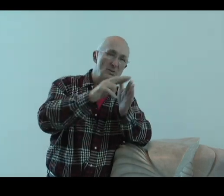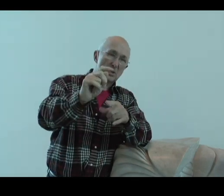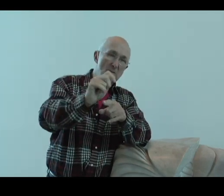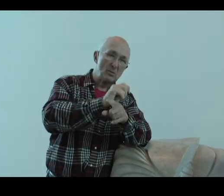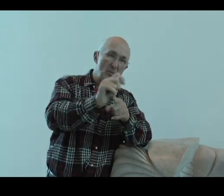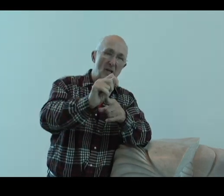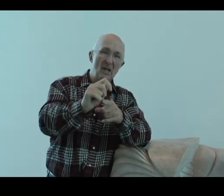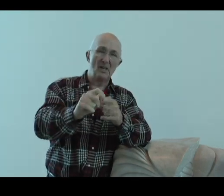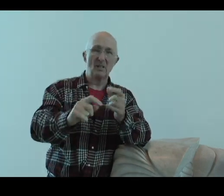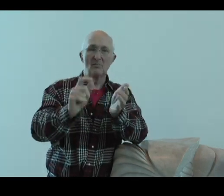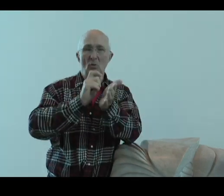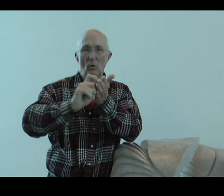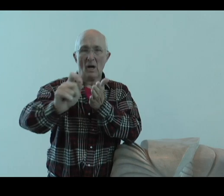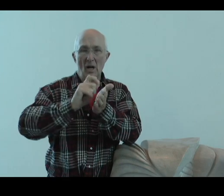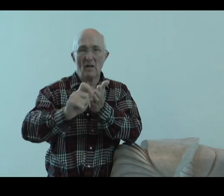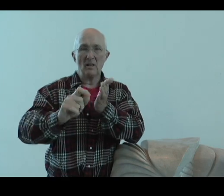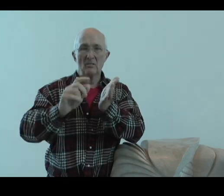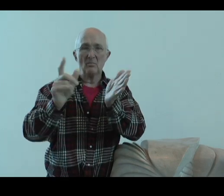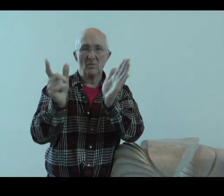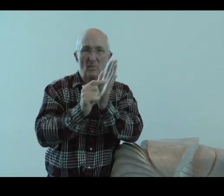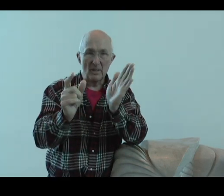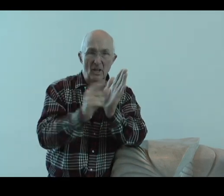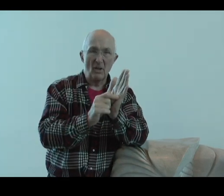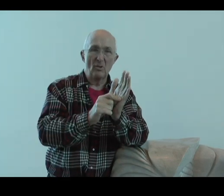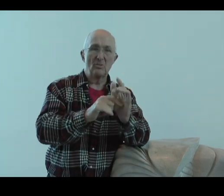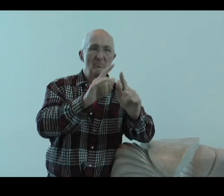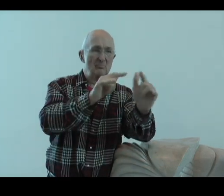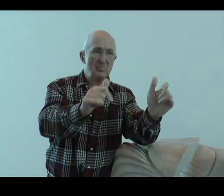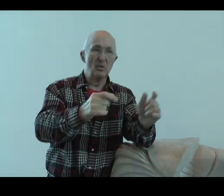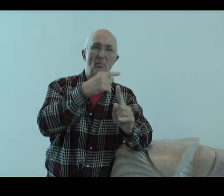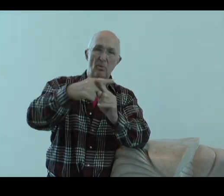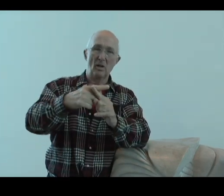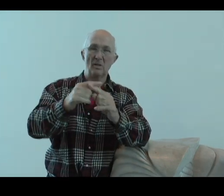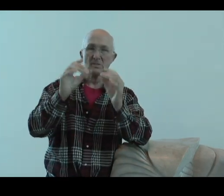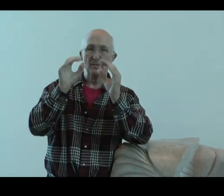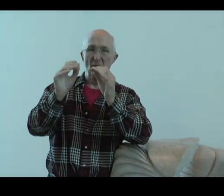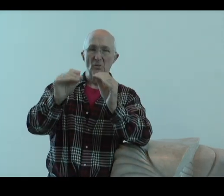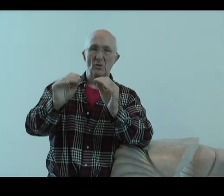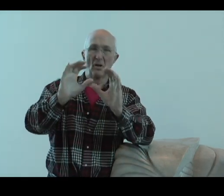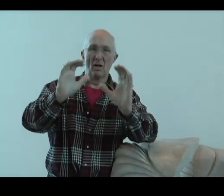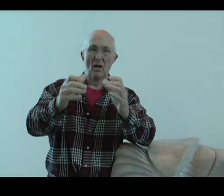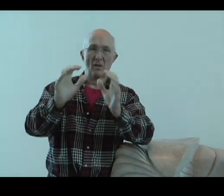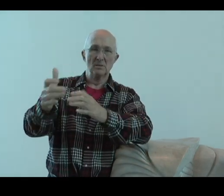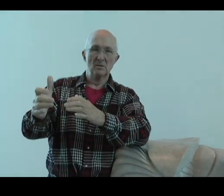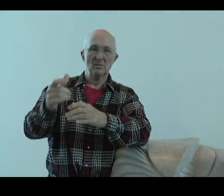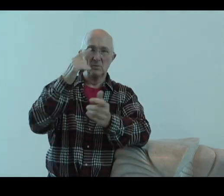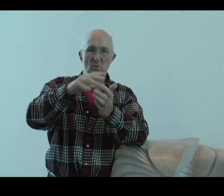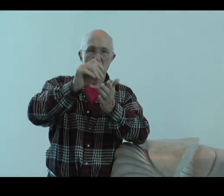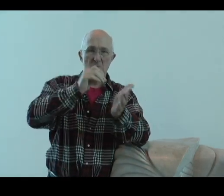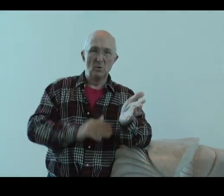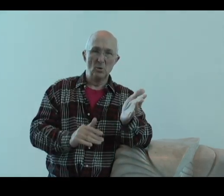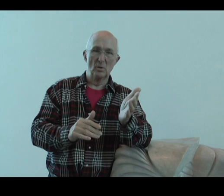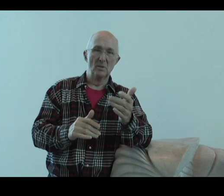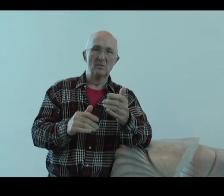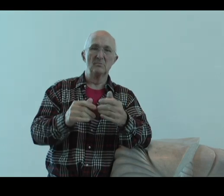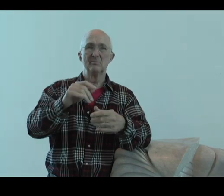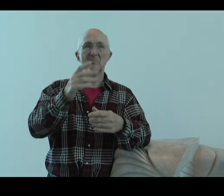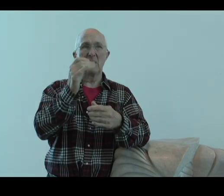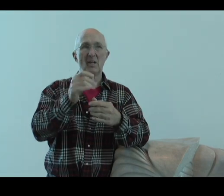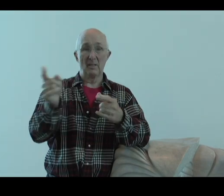both research, training, writing, publishing, plus teaching classes with the